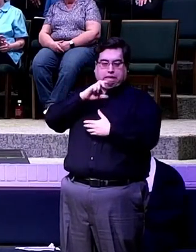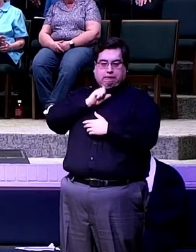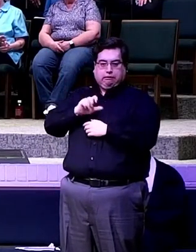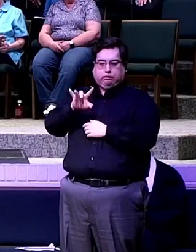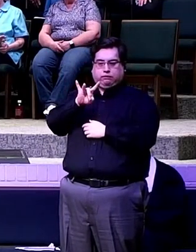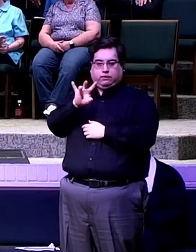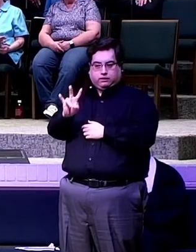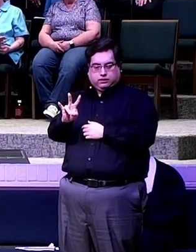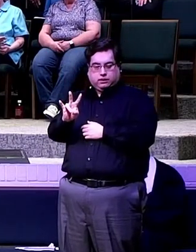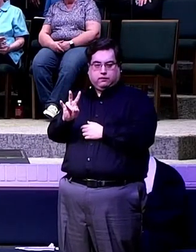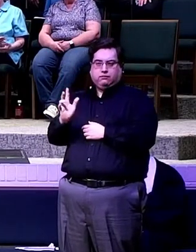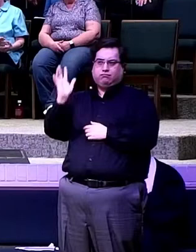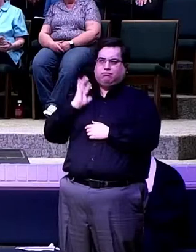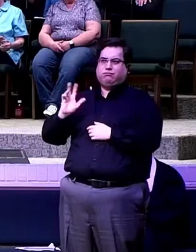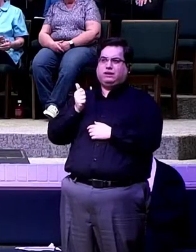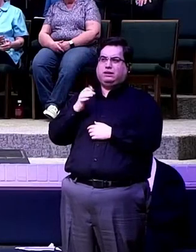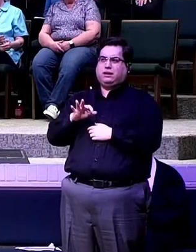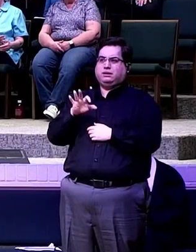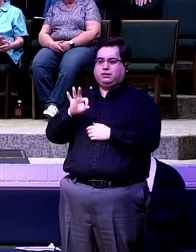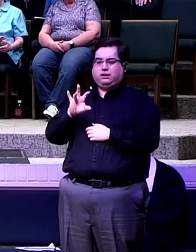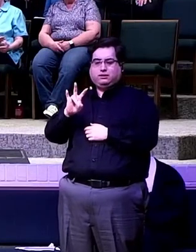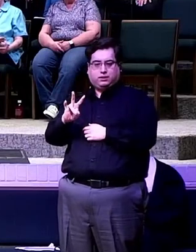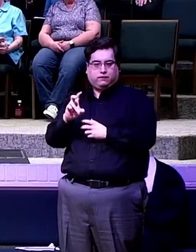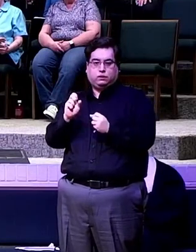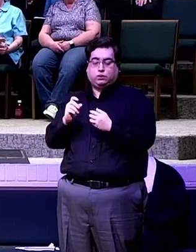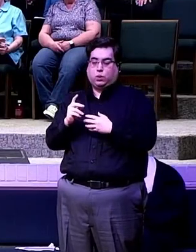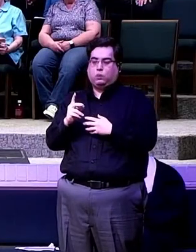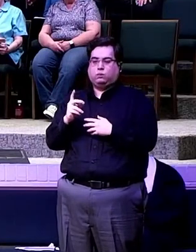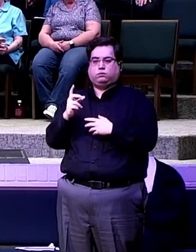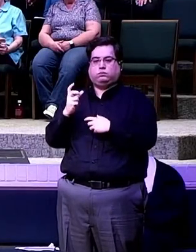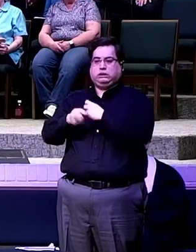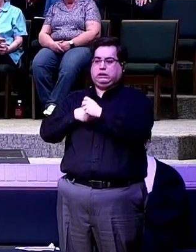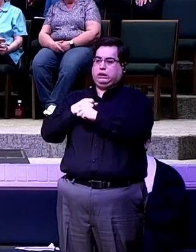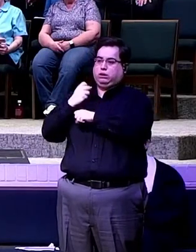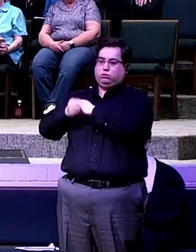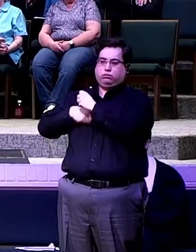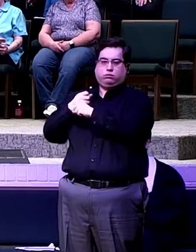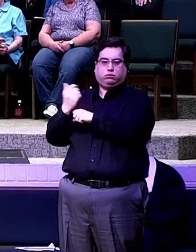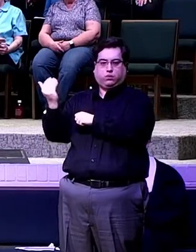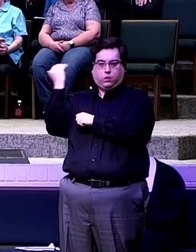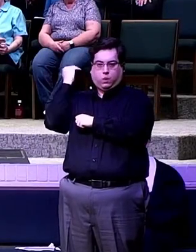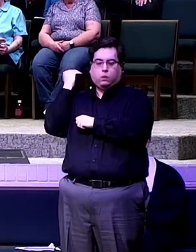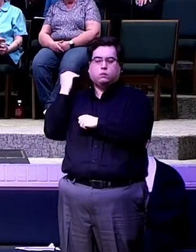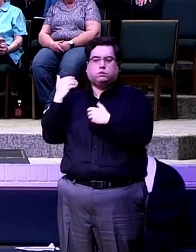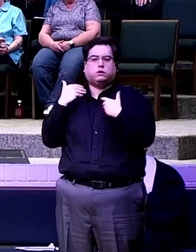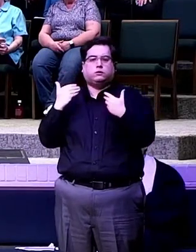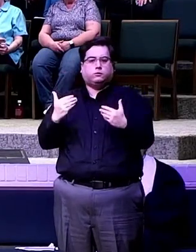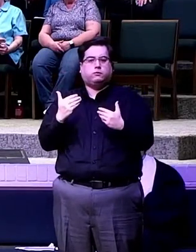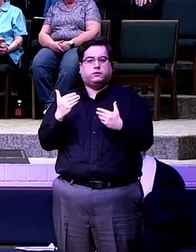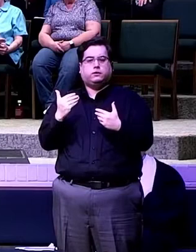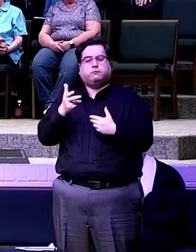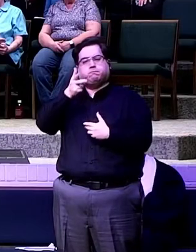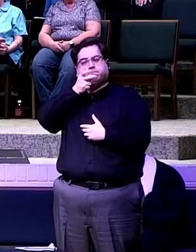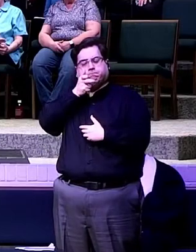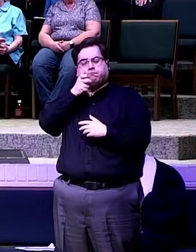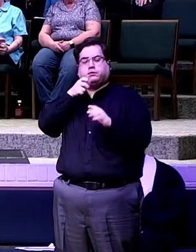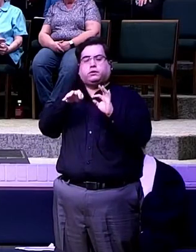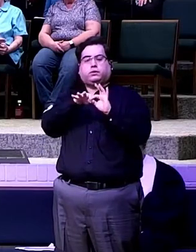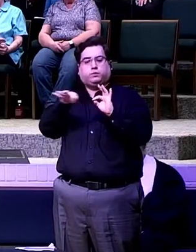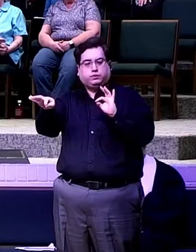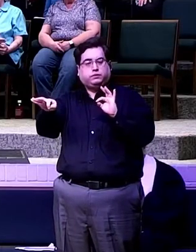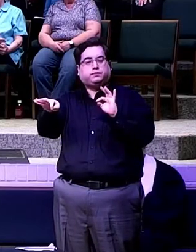old, back in 1997, so decades ago she wrote this, but just hear these words and how